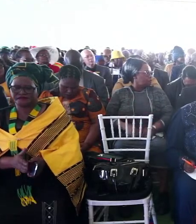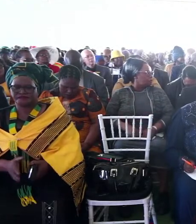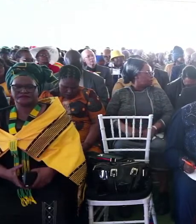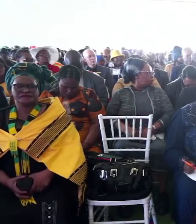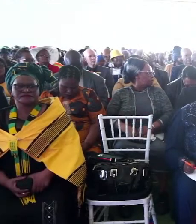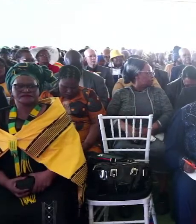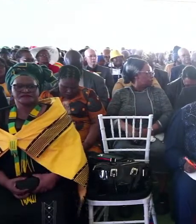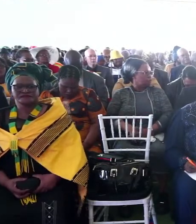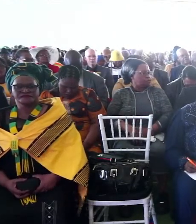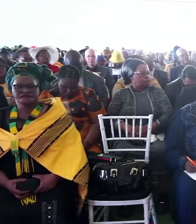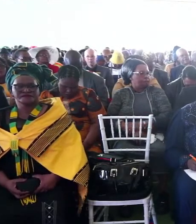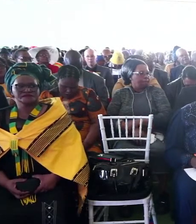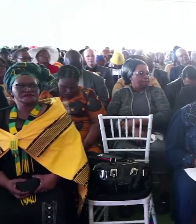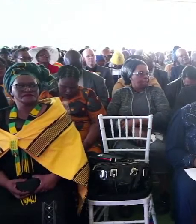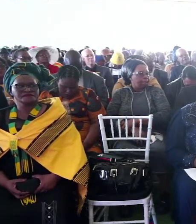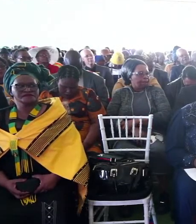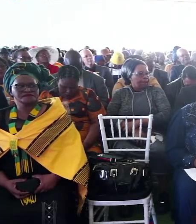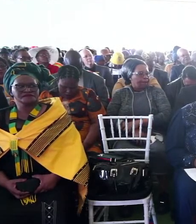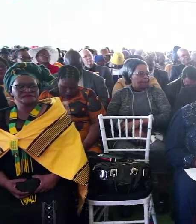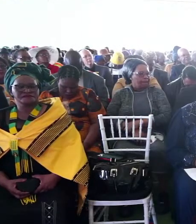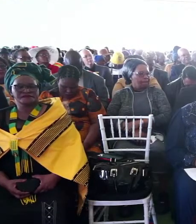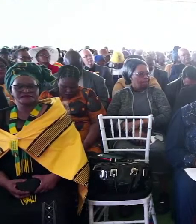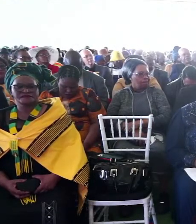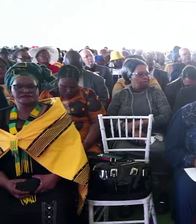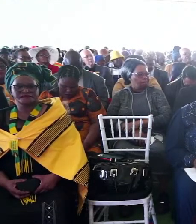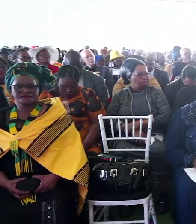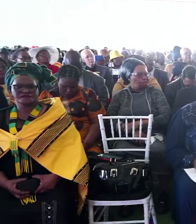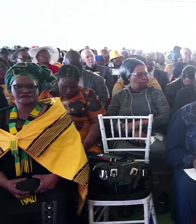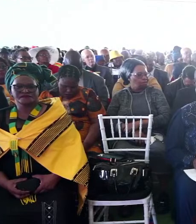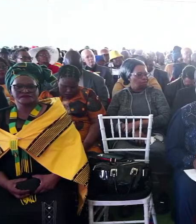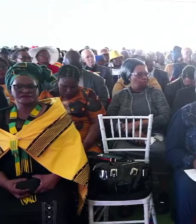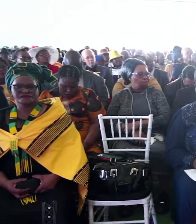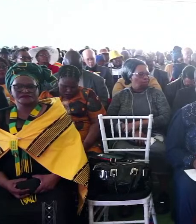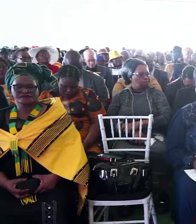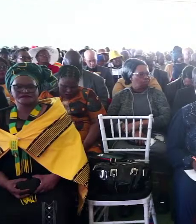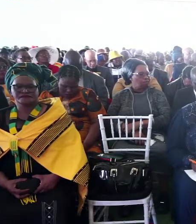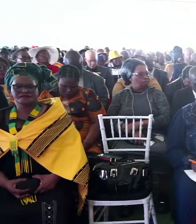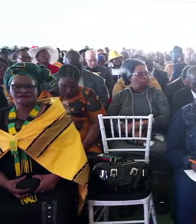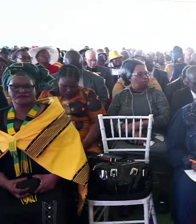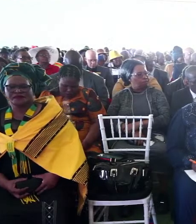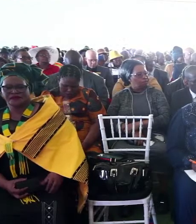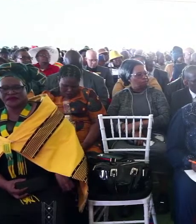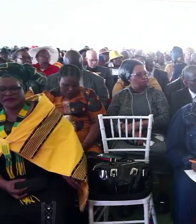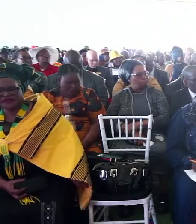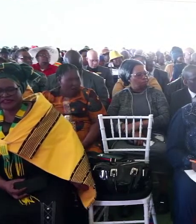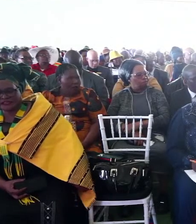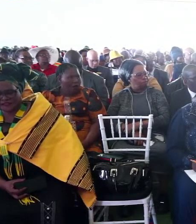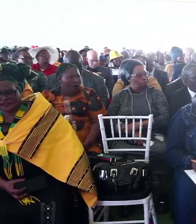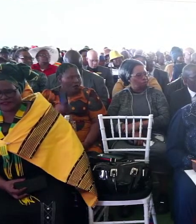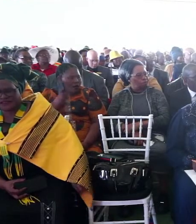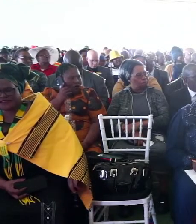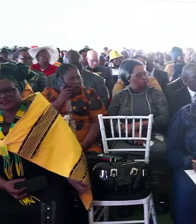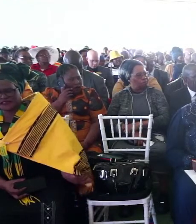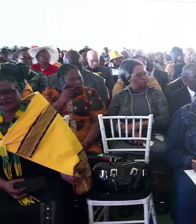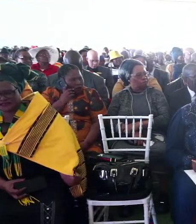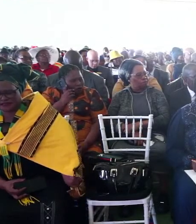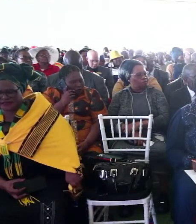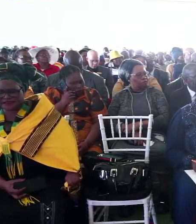But that 250,000 does not go into the bank account at Bhisho Massacre Foundation. Ndifuna